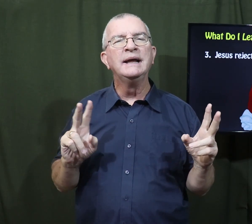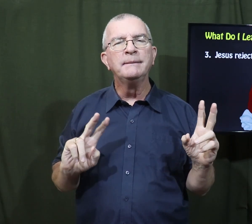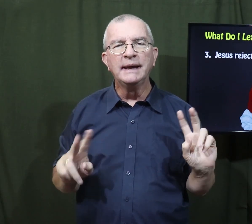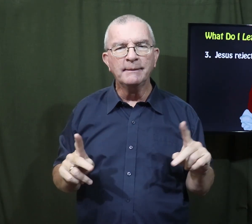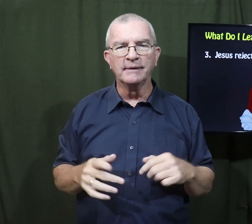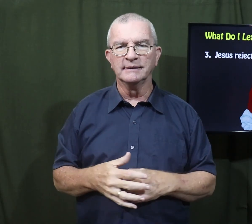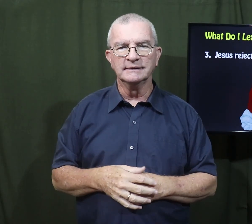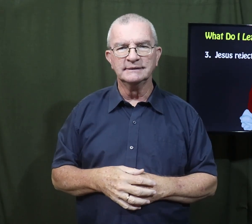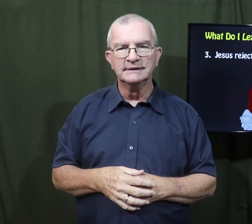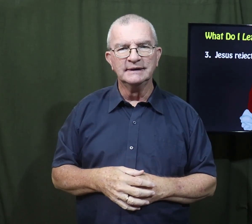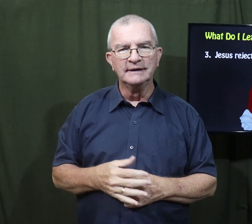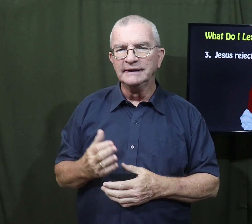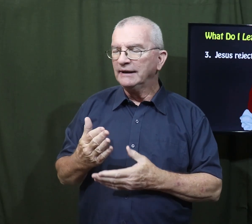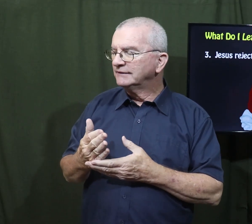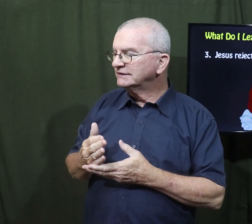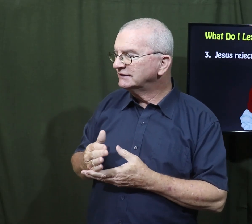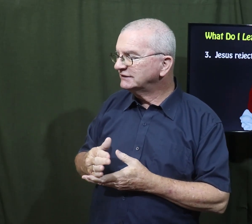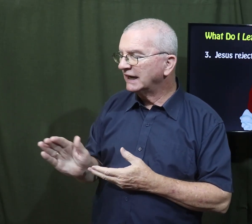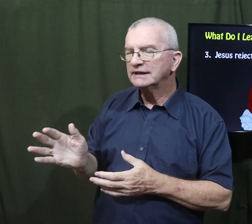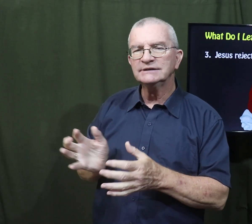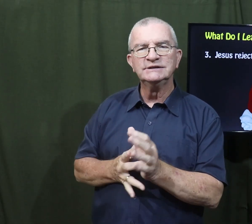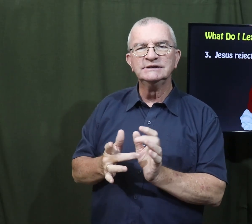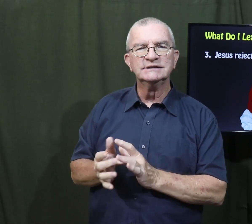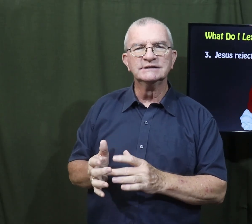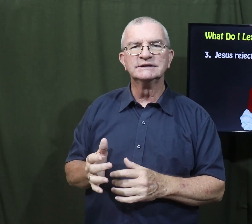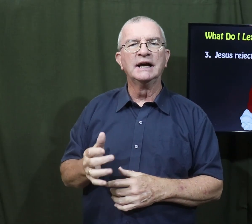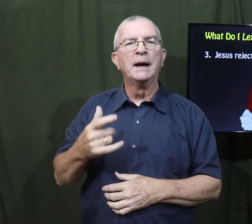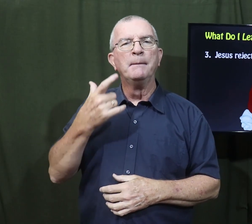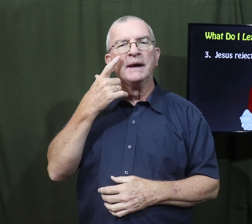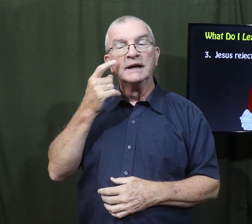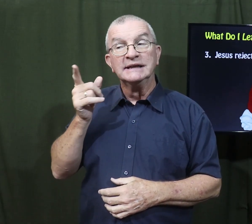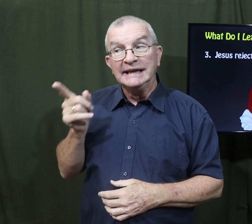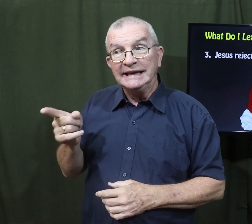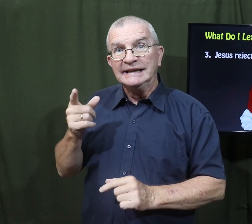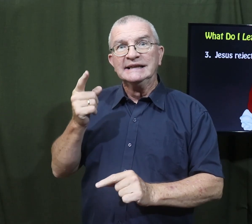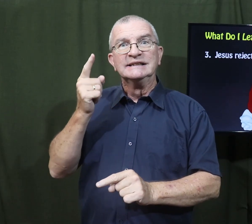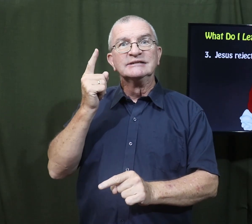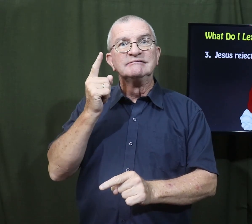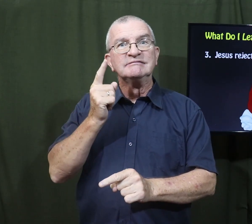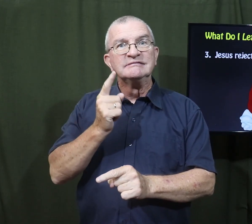Too many people reject Jesus simply because He's right.